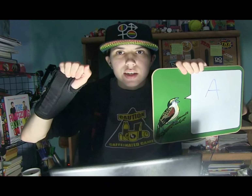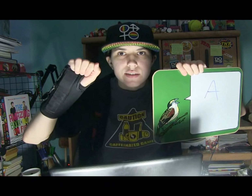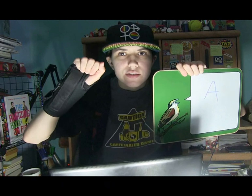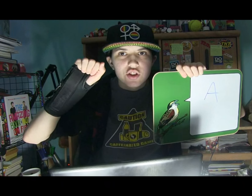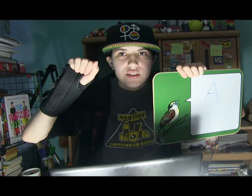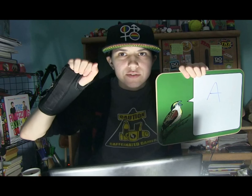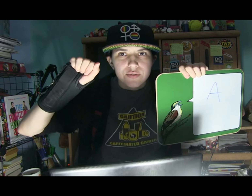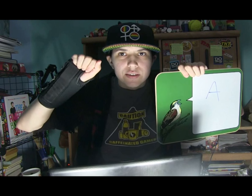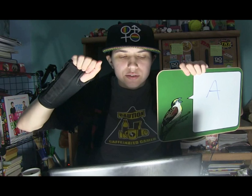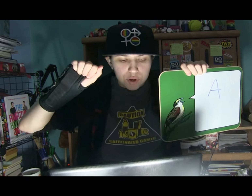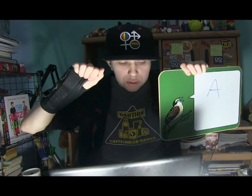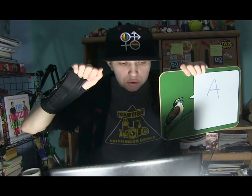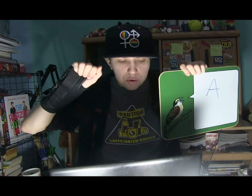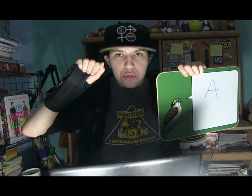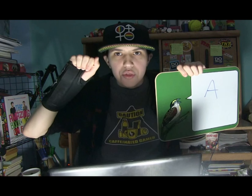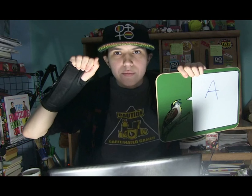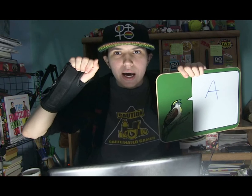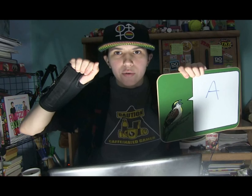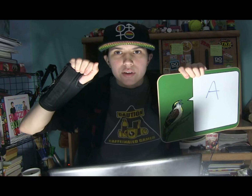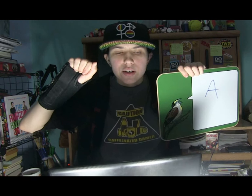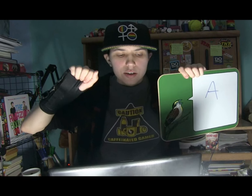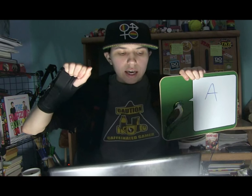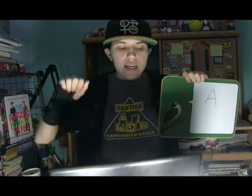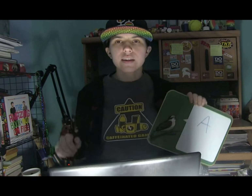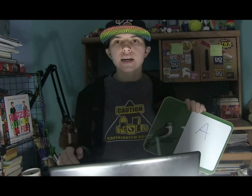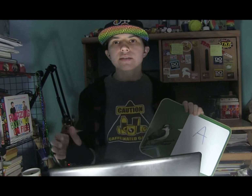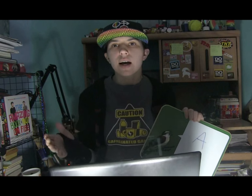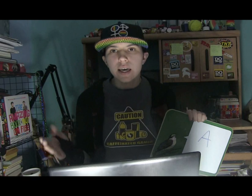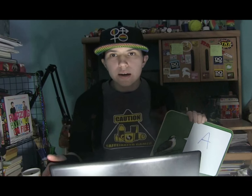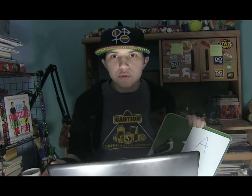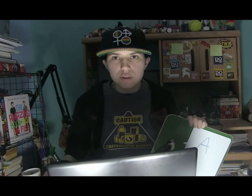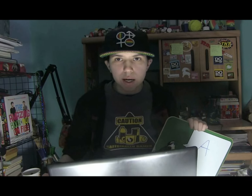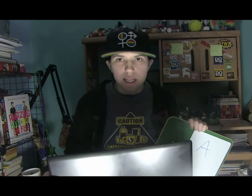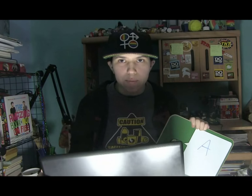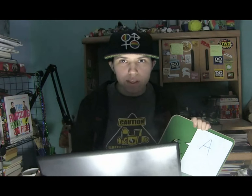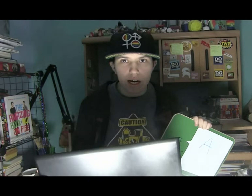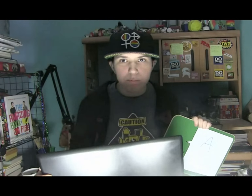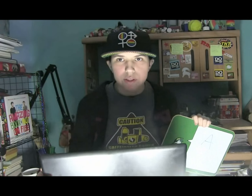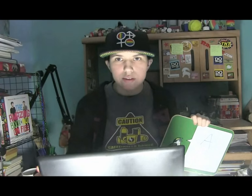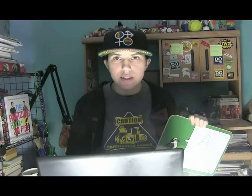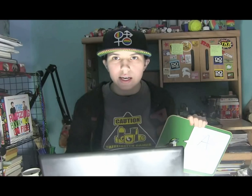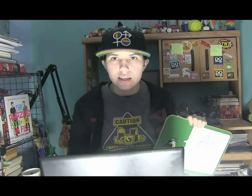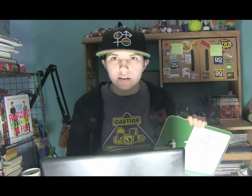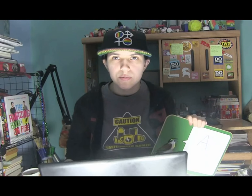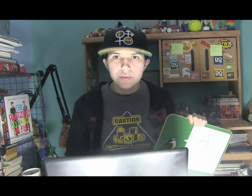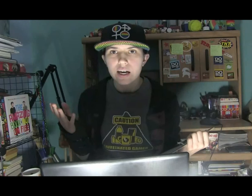It's just a fist with your thumb out. And yes, I am using my laptop today. I don't